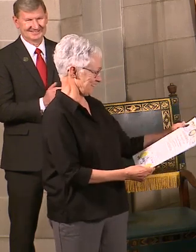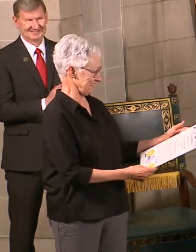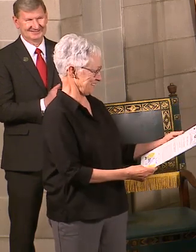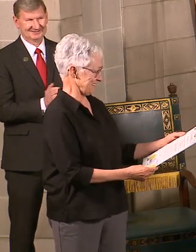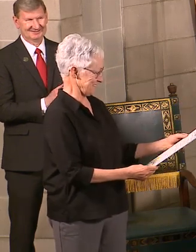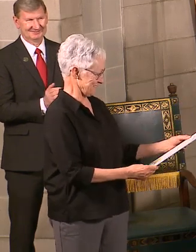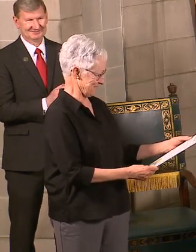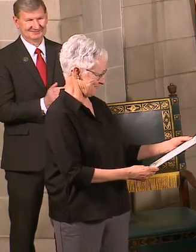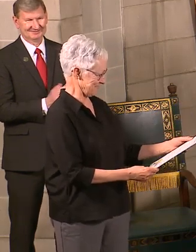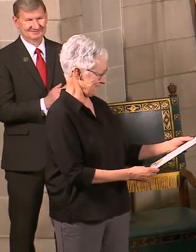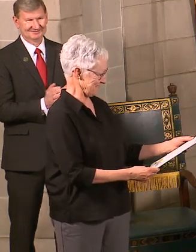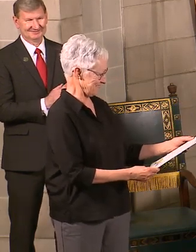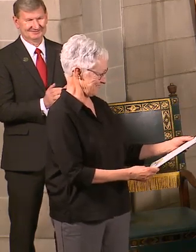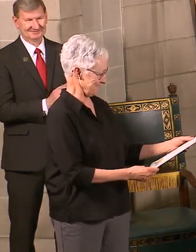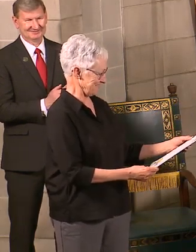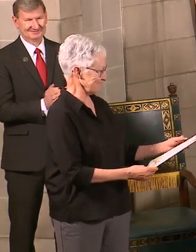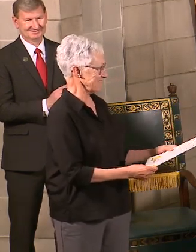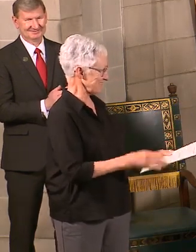You're welcome.